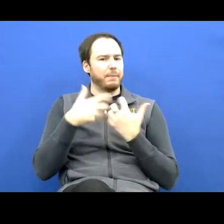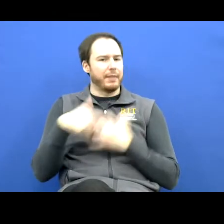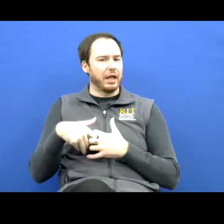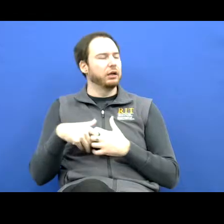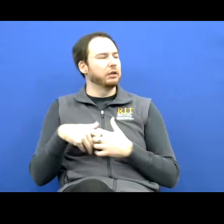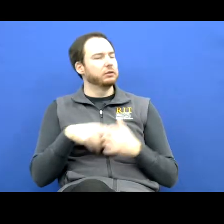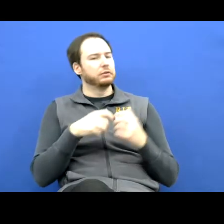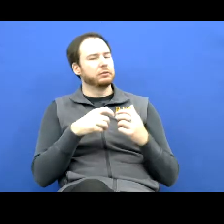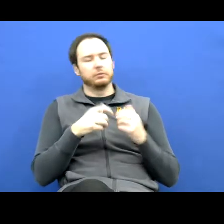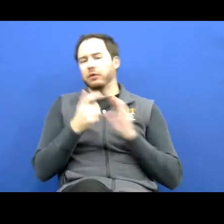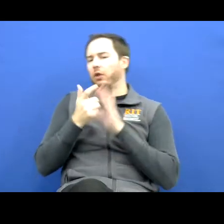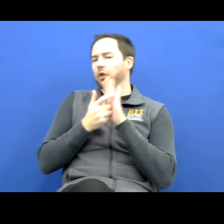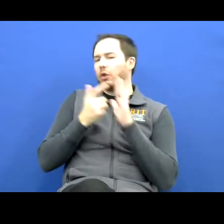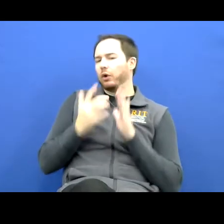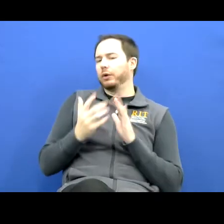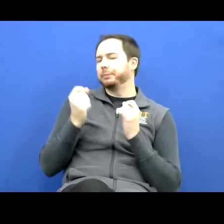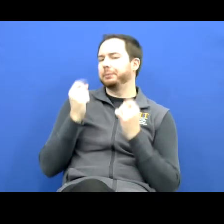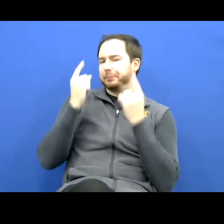finally,